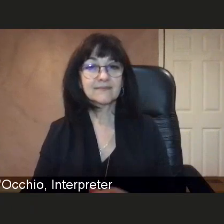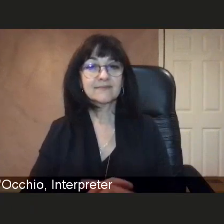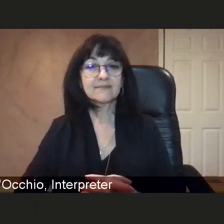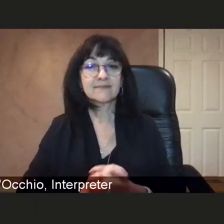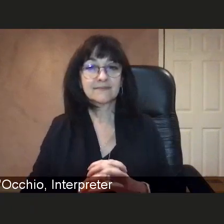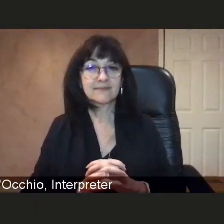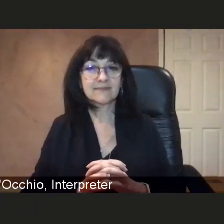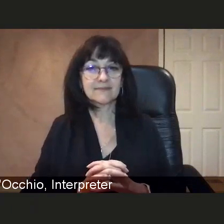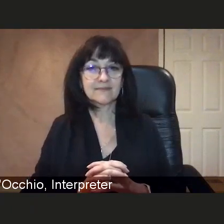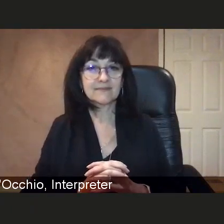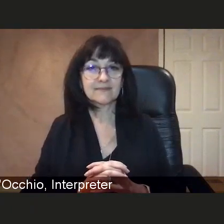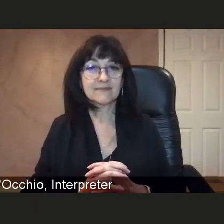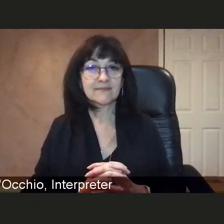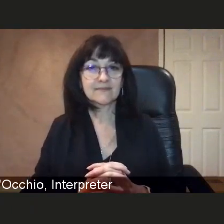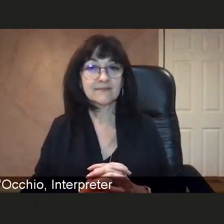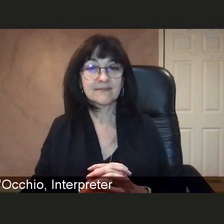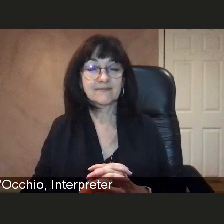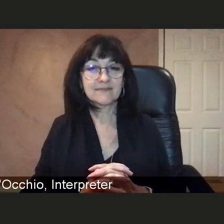Is that the cue for Facebook?